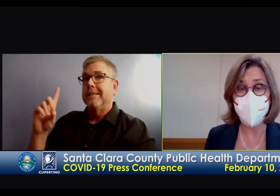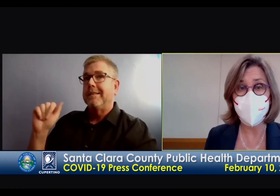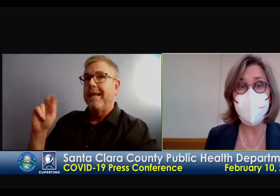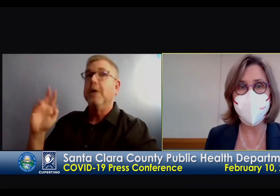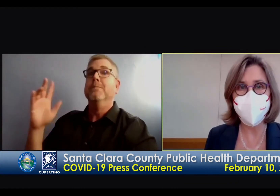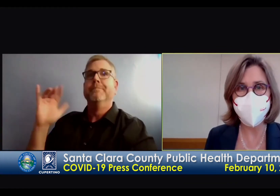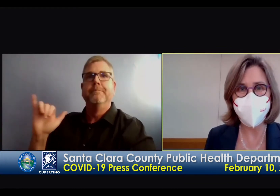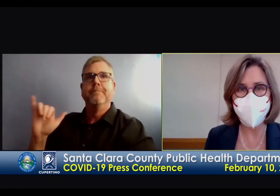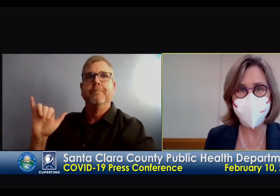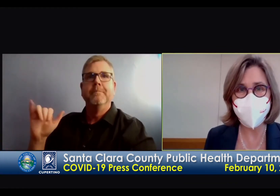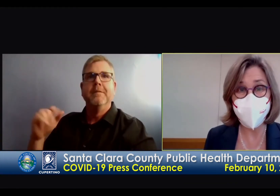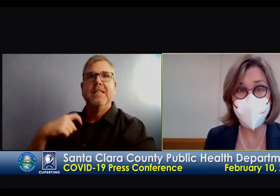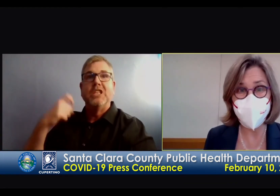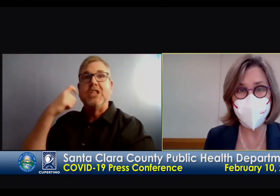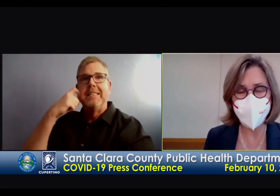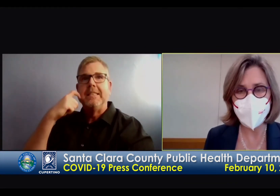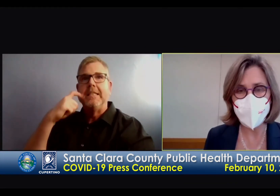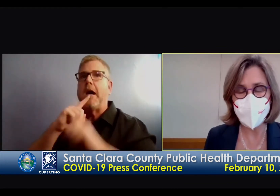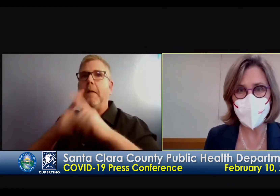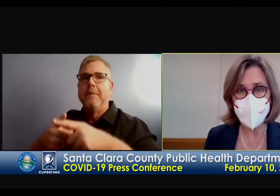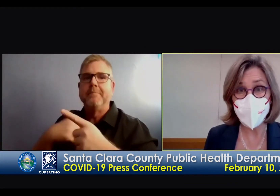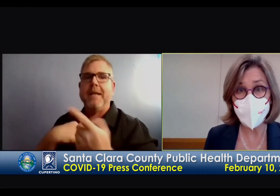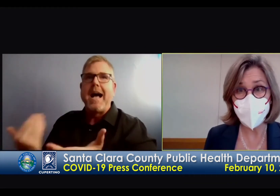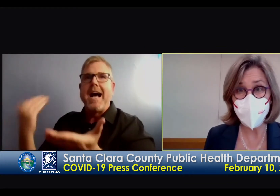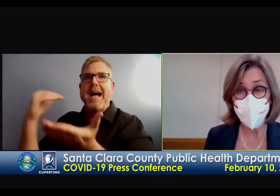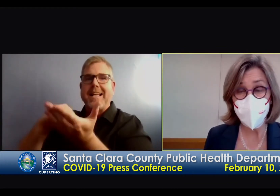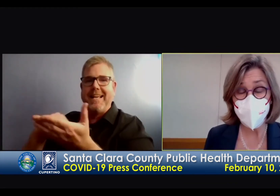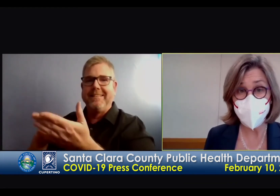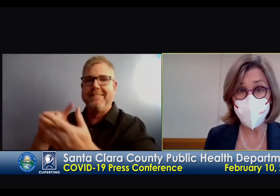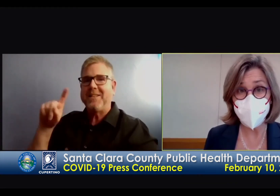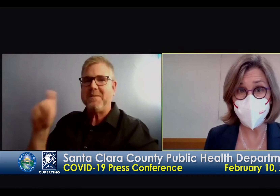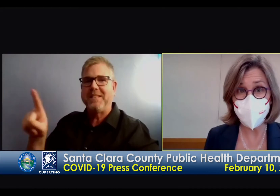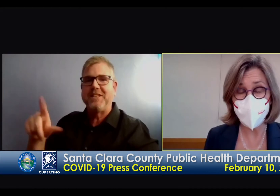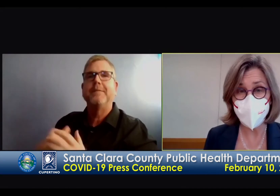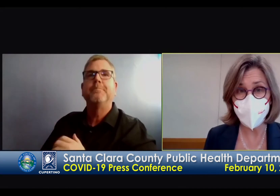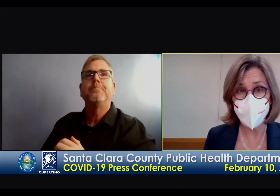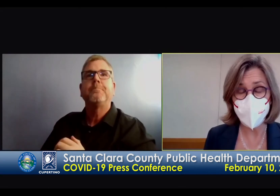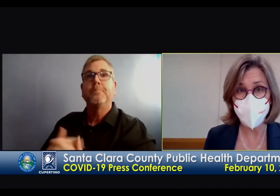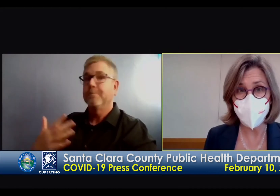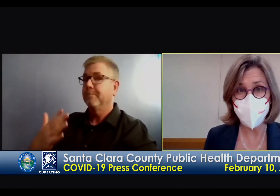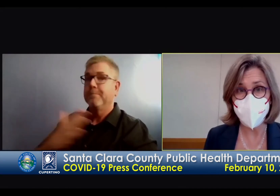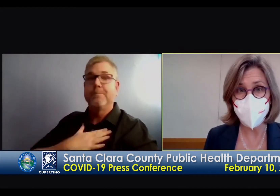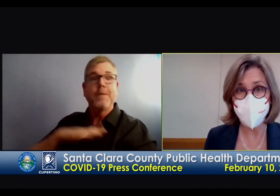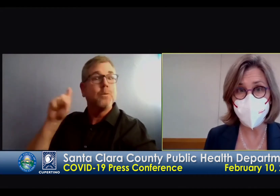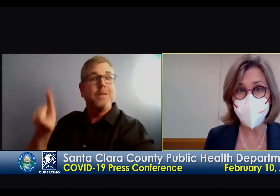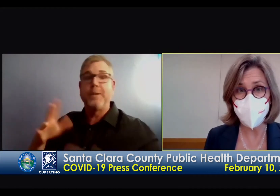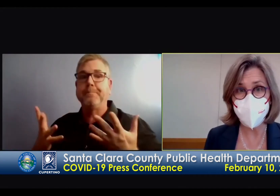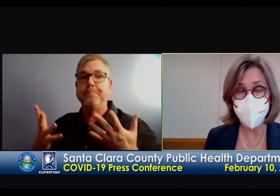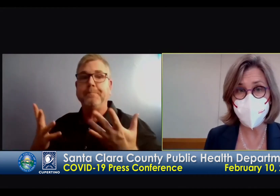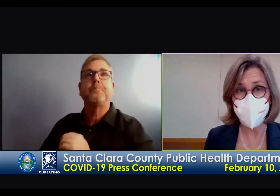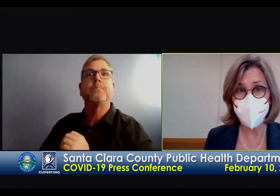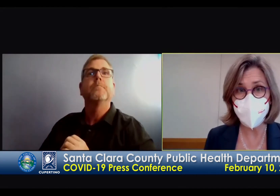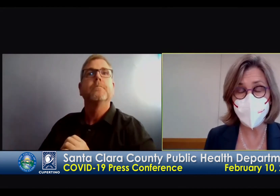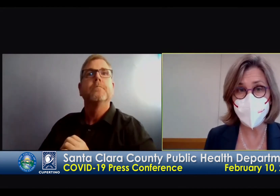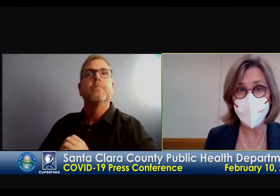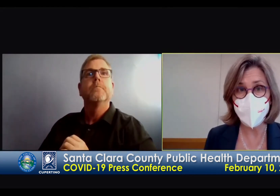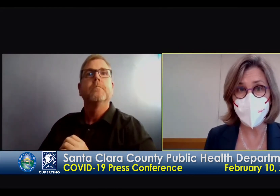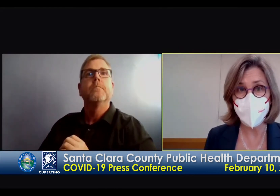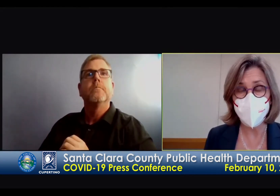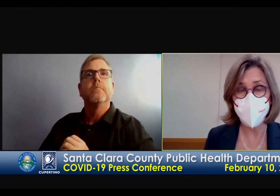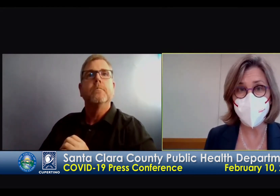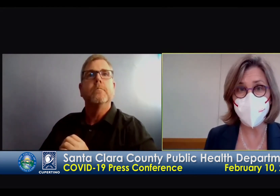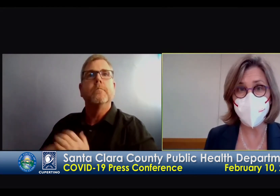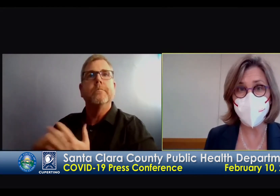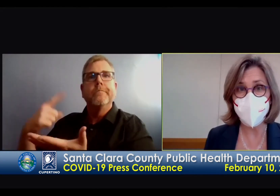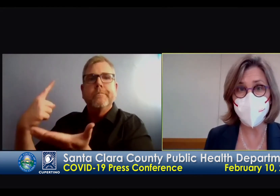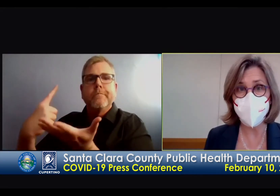can restate. Thank you. What I wanted to know was talk about the various scenarios in terms of